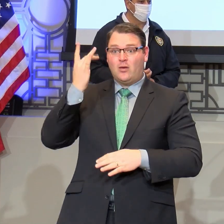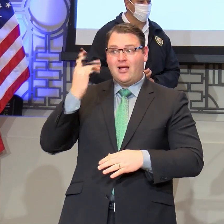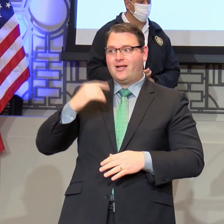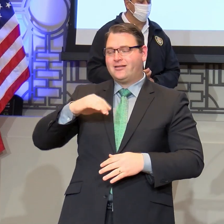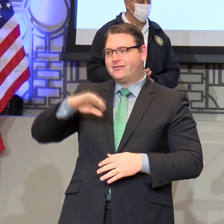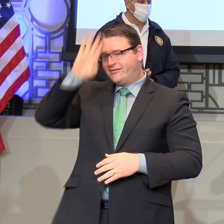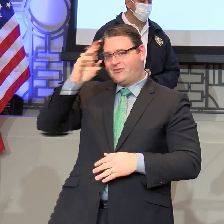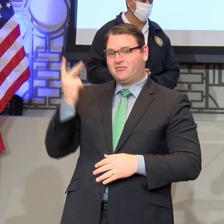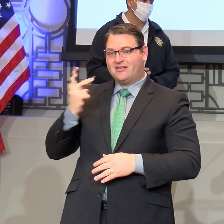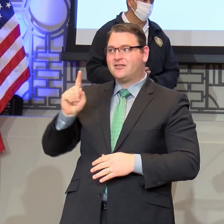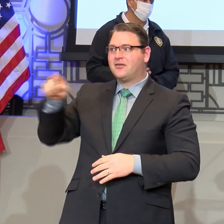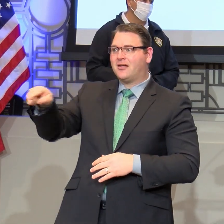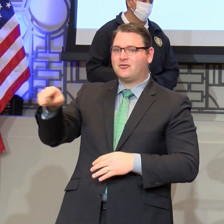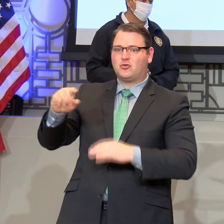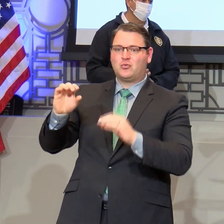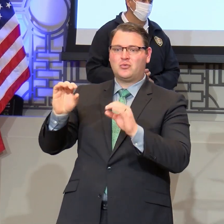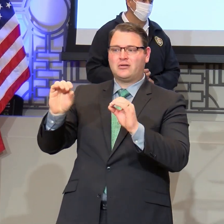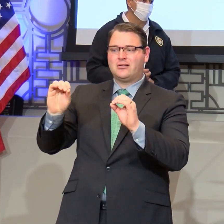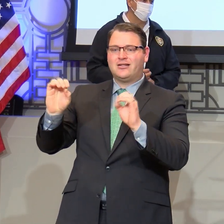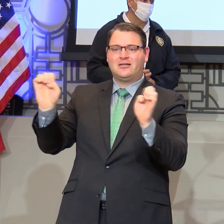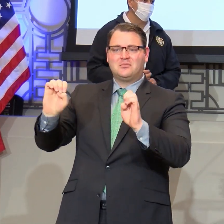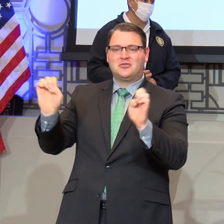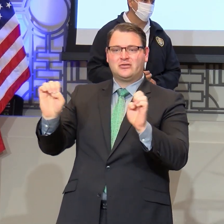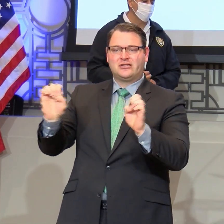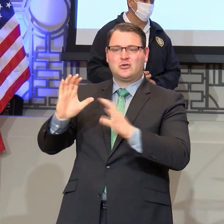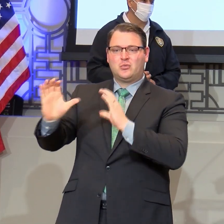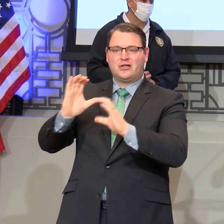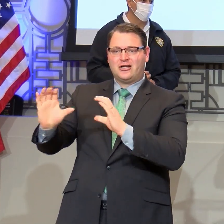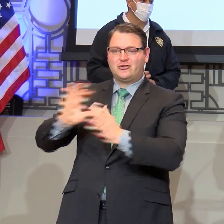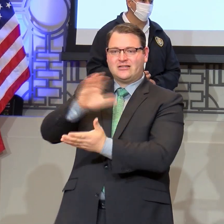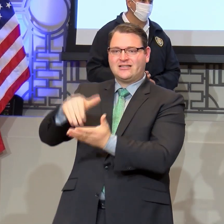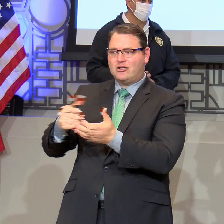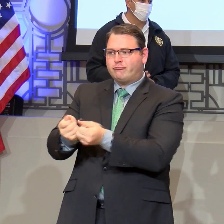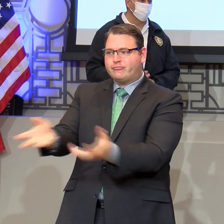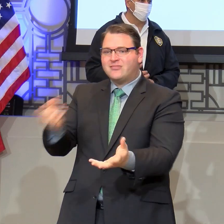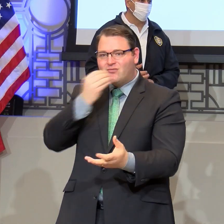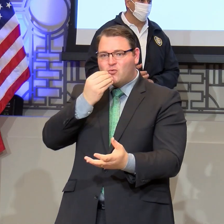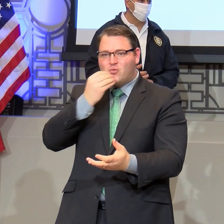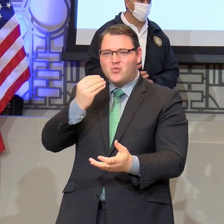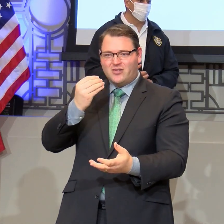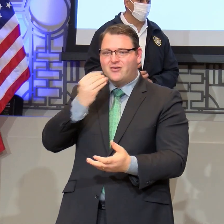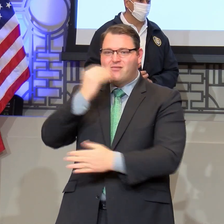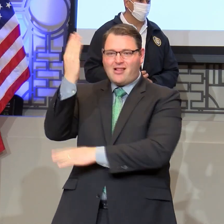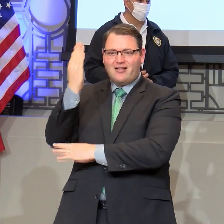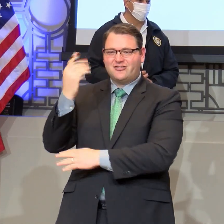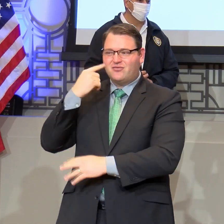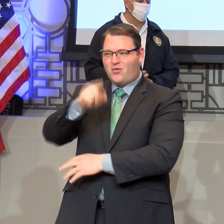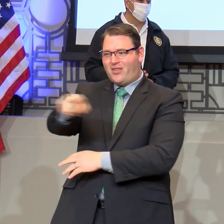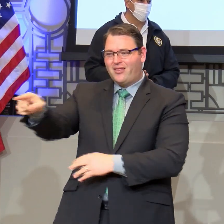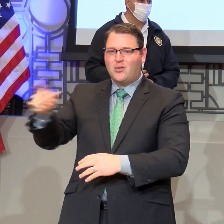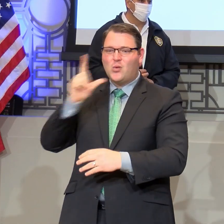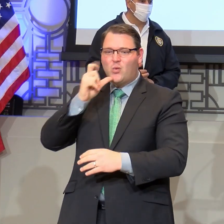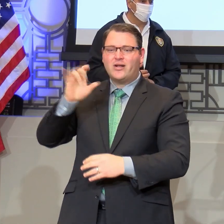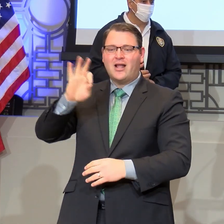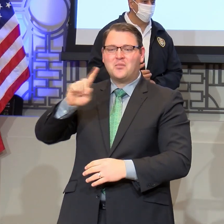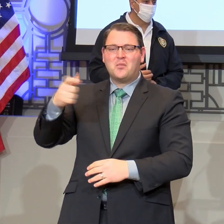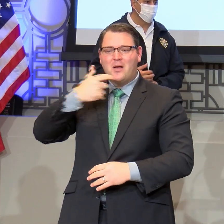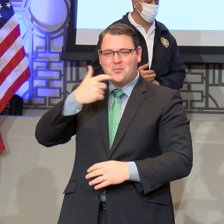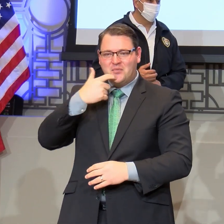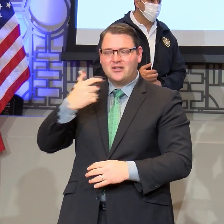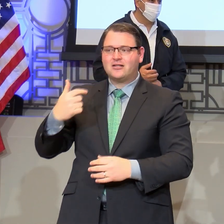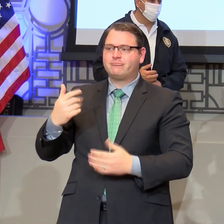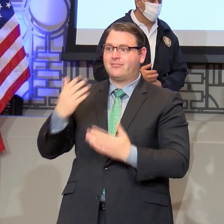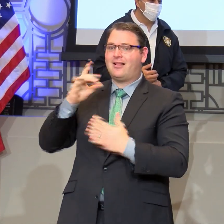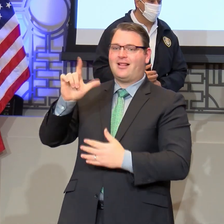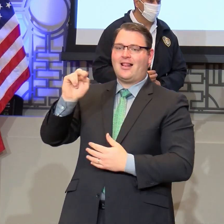at the Houston Emergency Communications Center actually feeding lunch to our telecommunicators, and I want to thank Landry's for helping